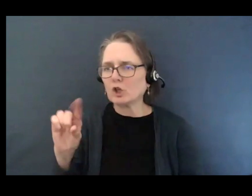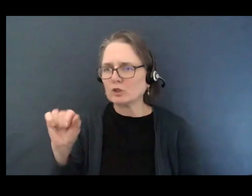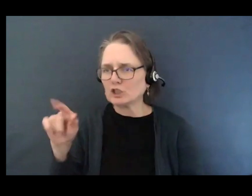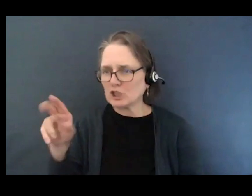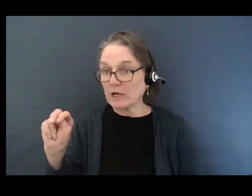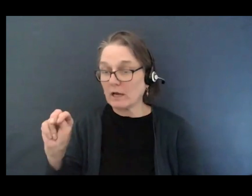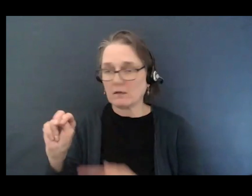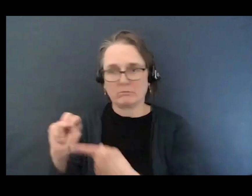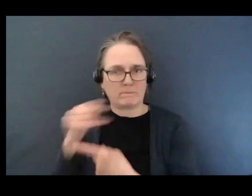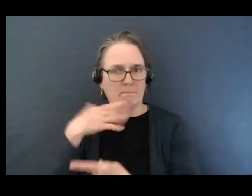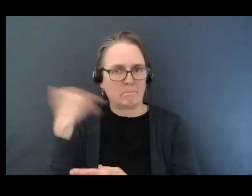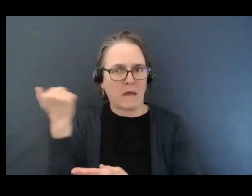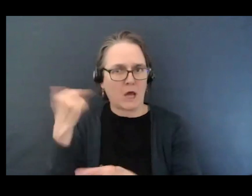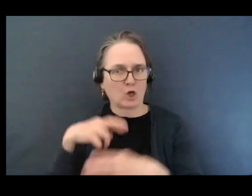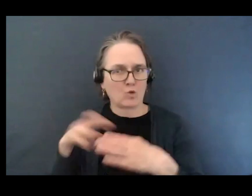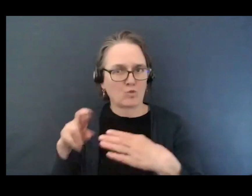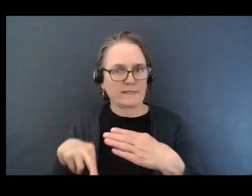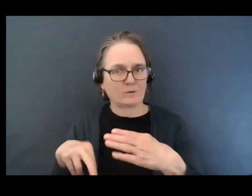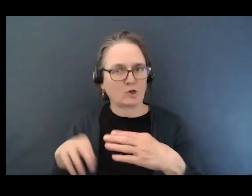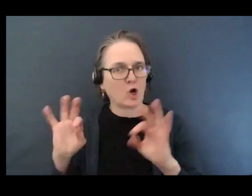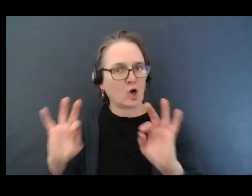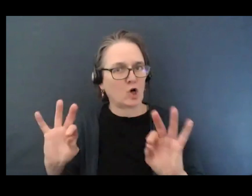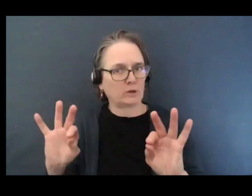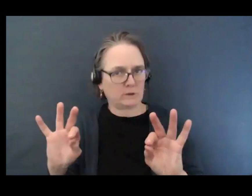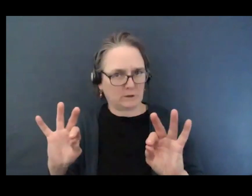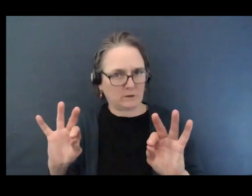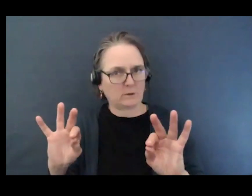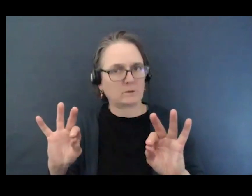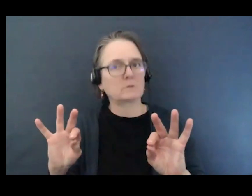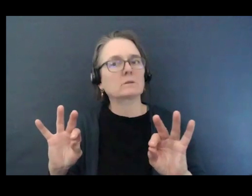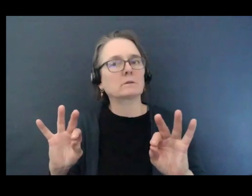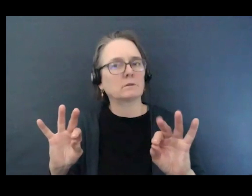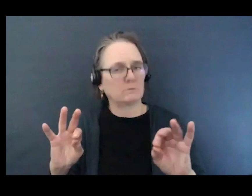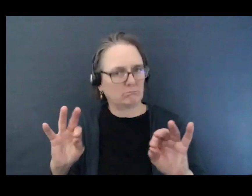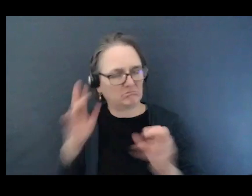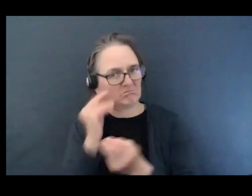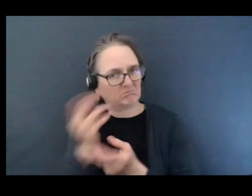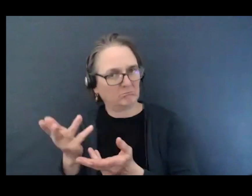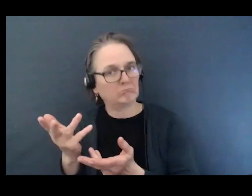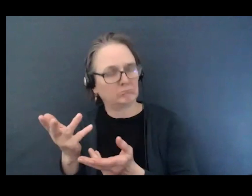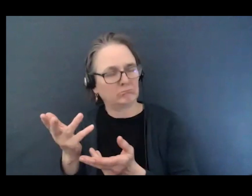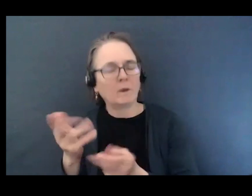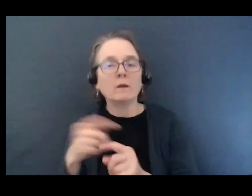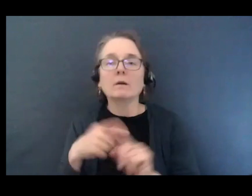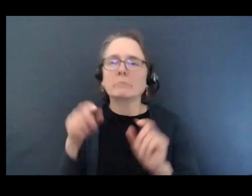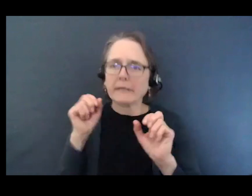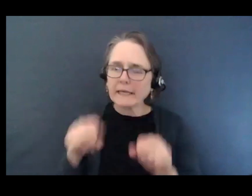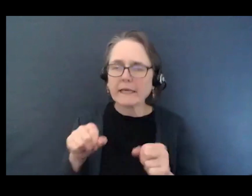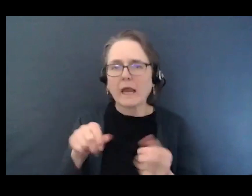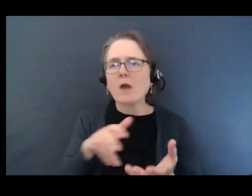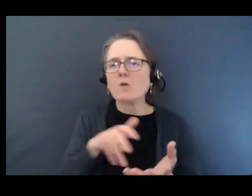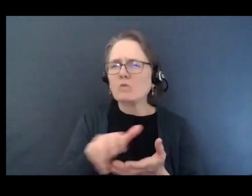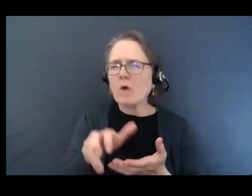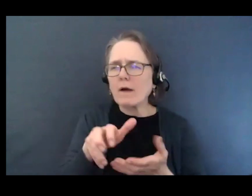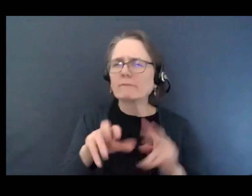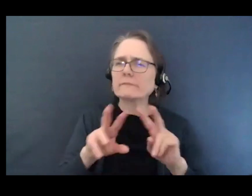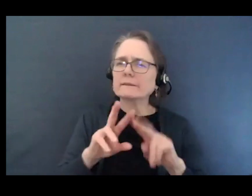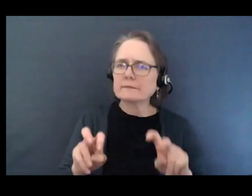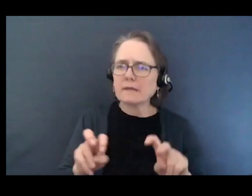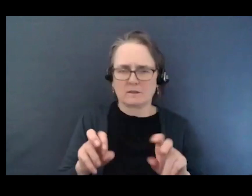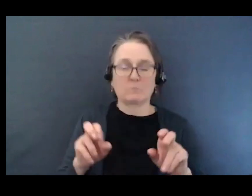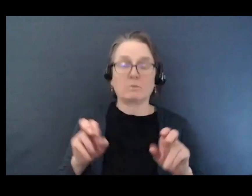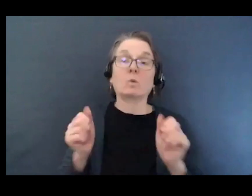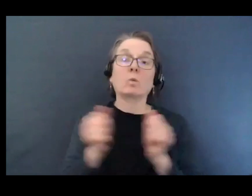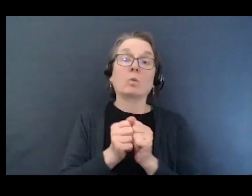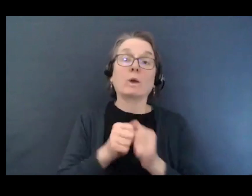to assess really detailed interventions. But you can do a pretty rough assessment with very low data